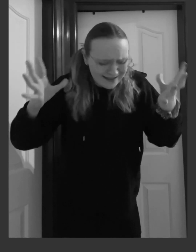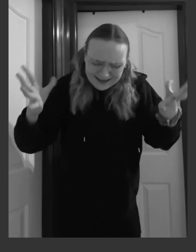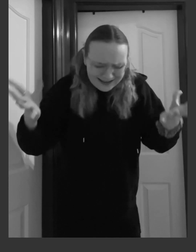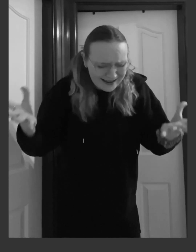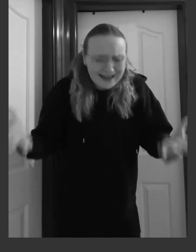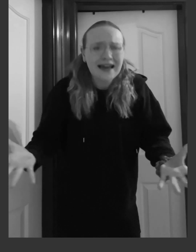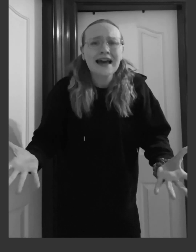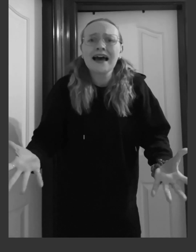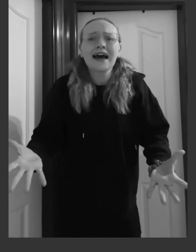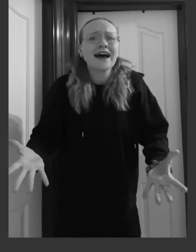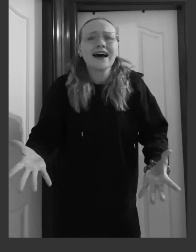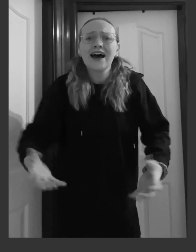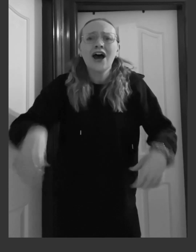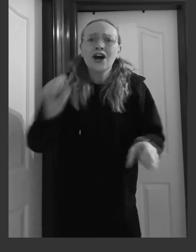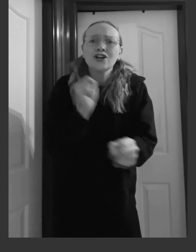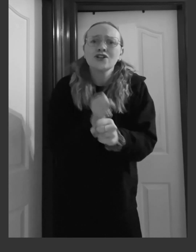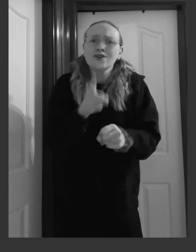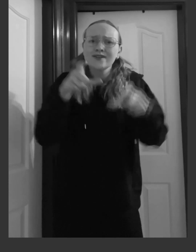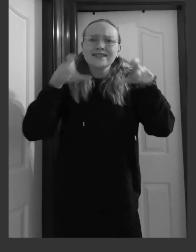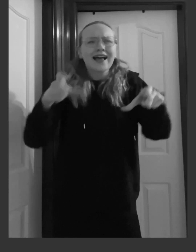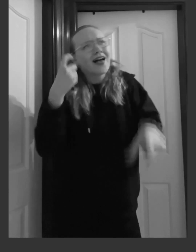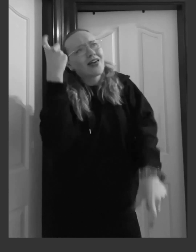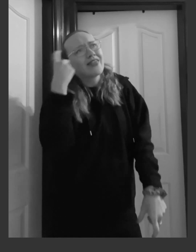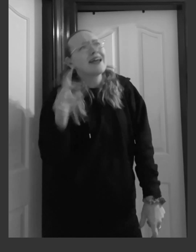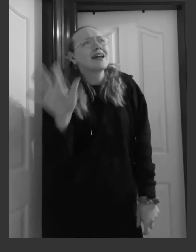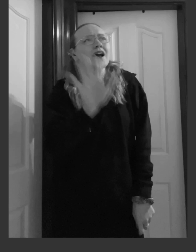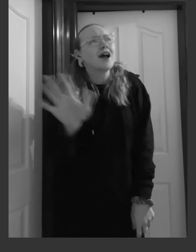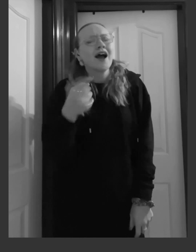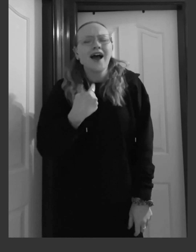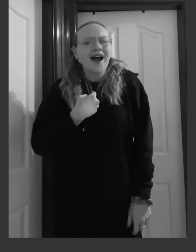Do you still think of me at all